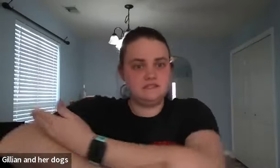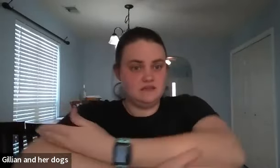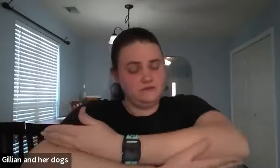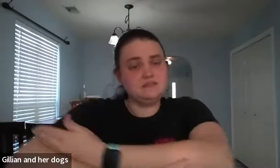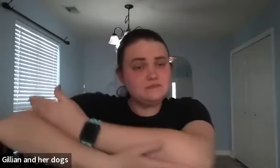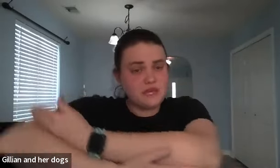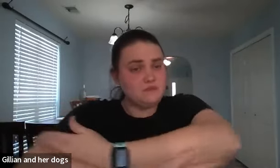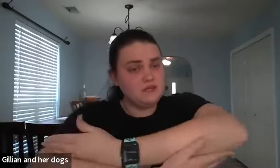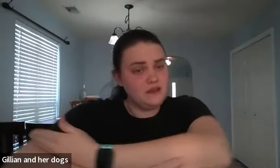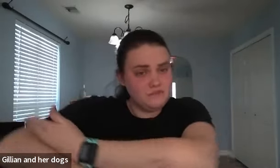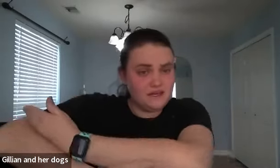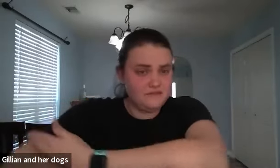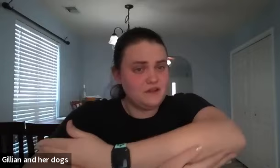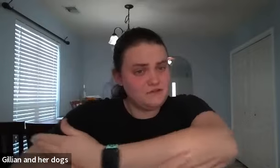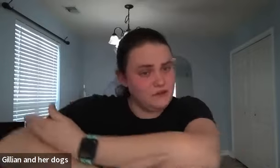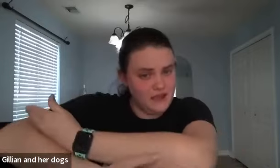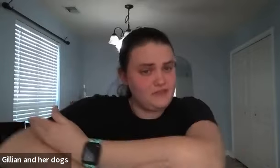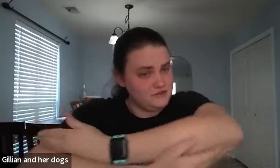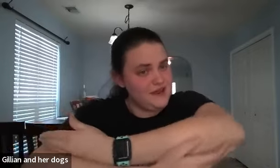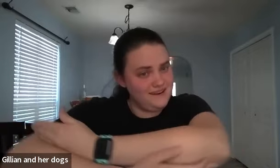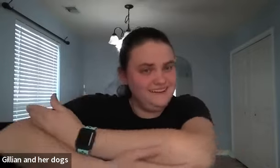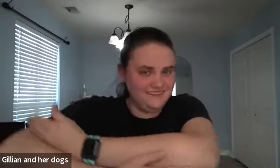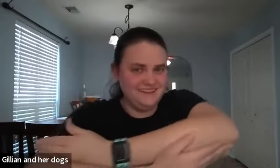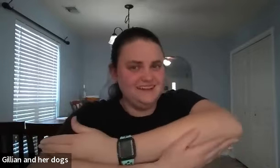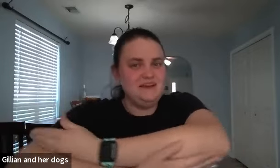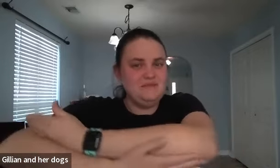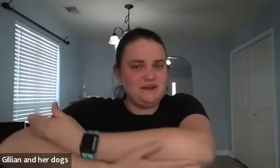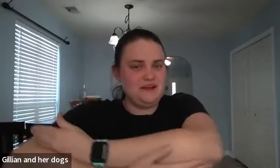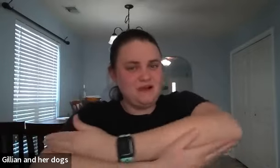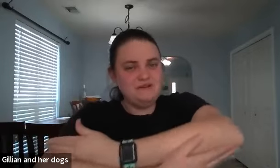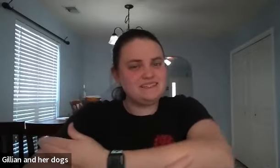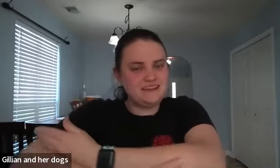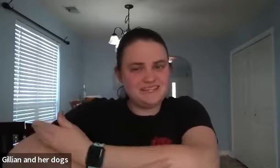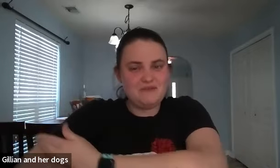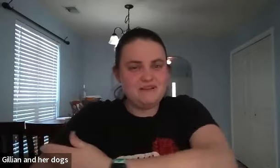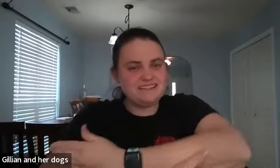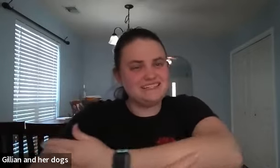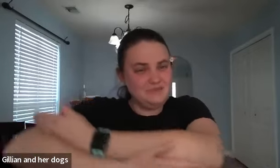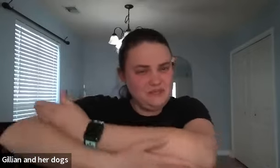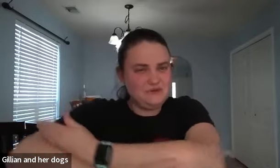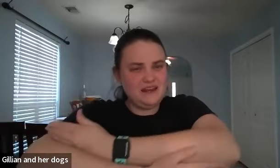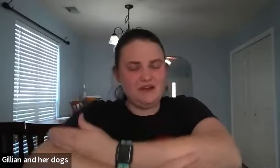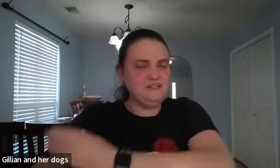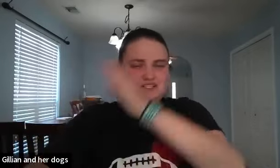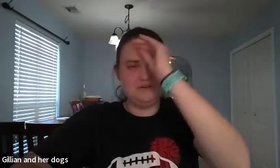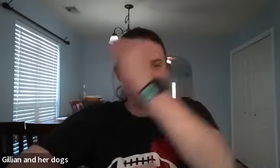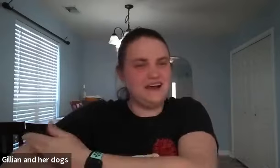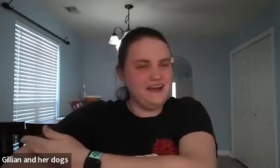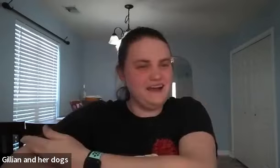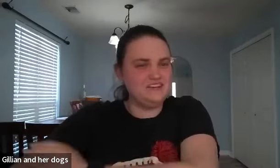say like, this is baby. I mean, I figure everyone gathered that, but I always kind of, I realize I skipped this one. I always just go to son and